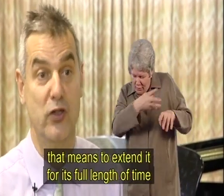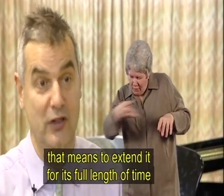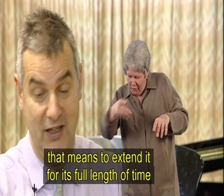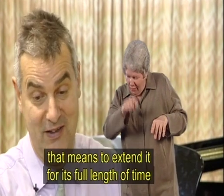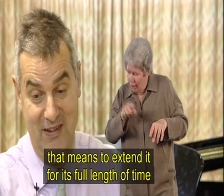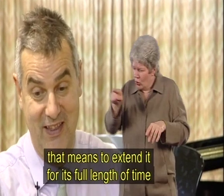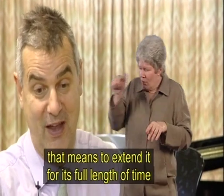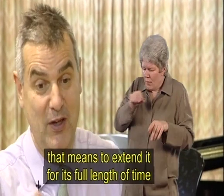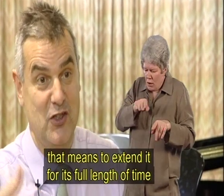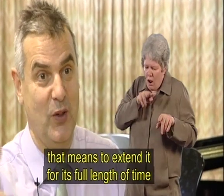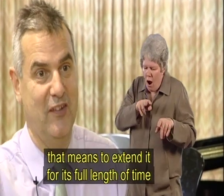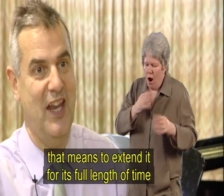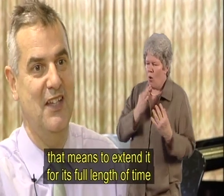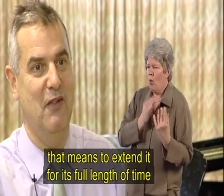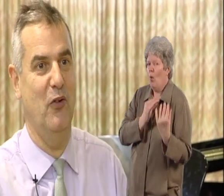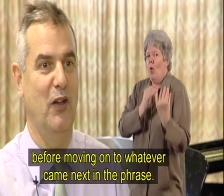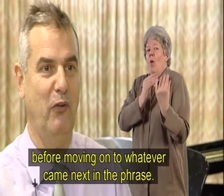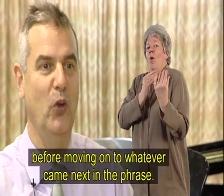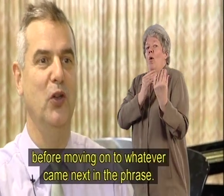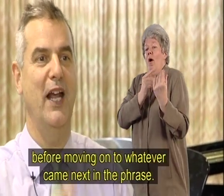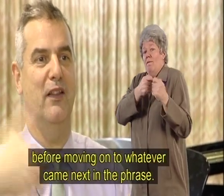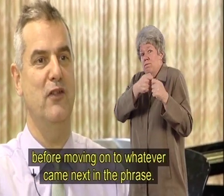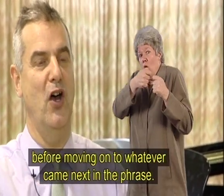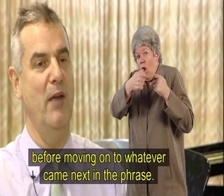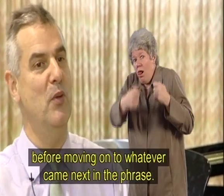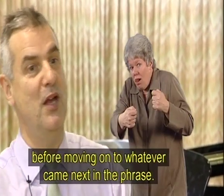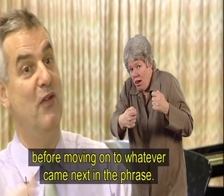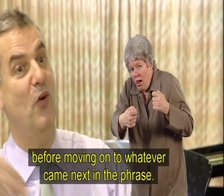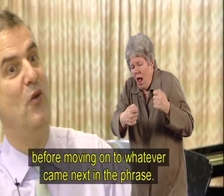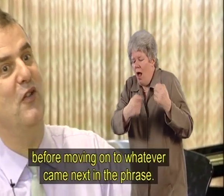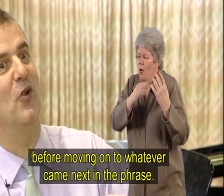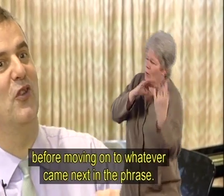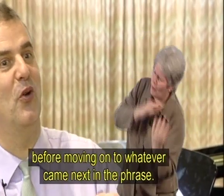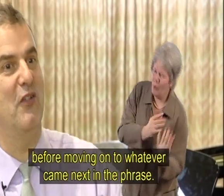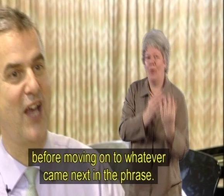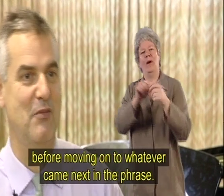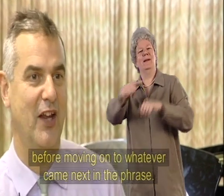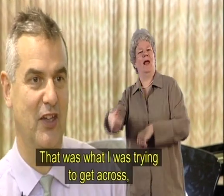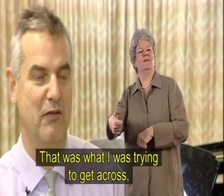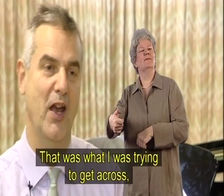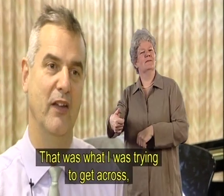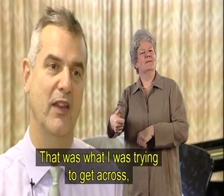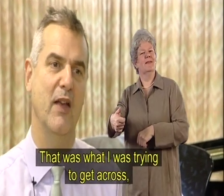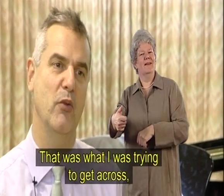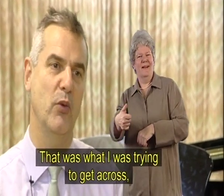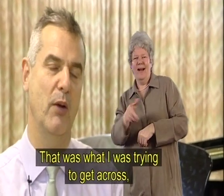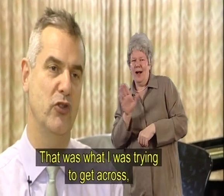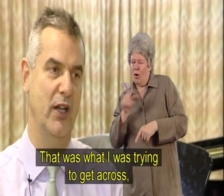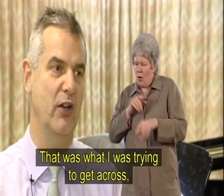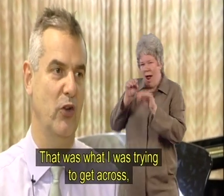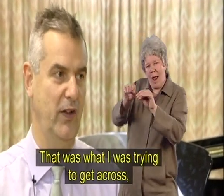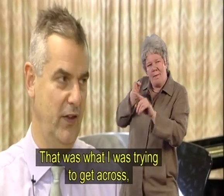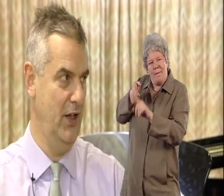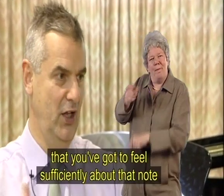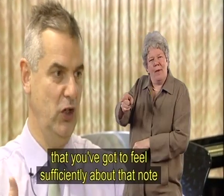the note. That means to extend it for its full length of time before moving on to whatever came next in the phrase. That was what I was